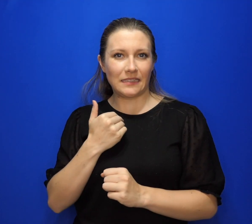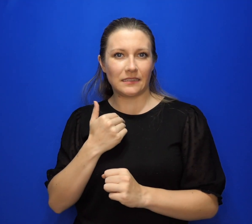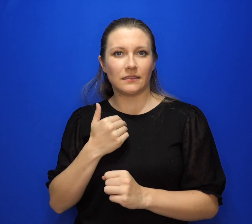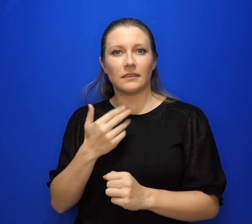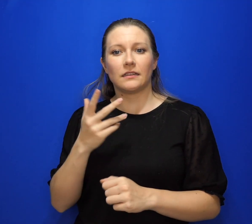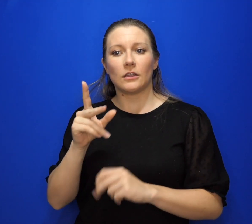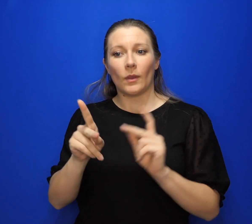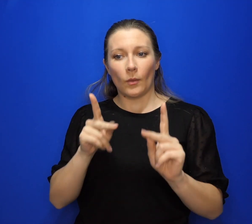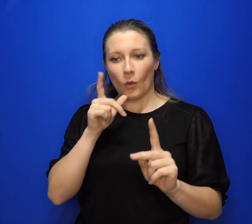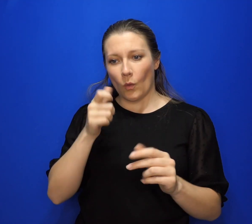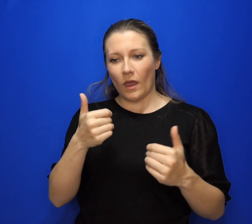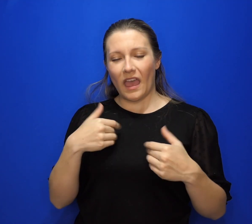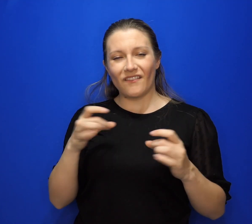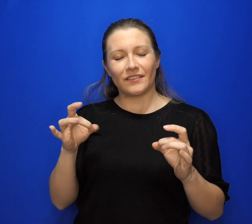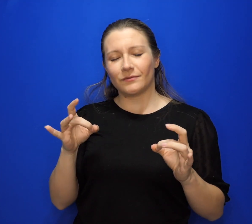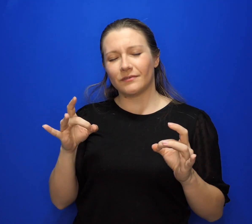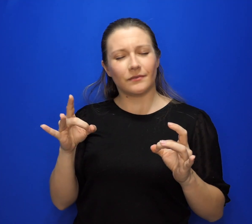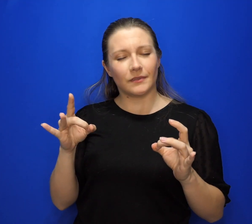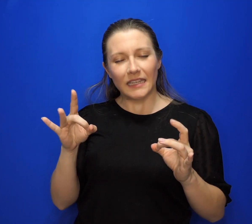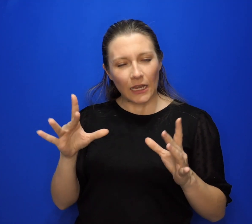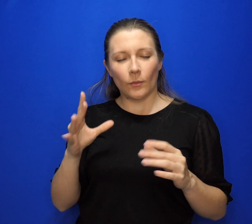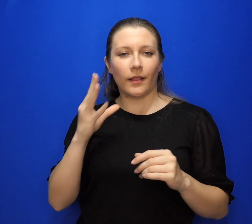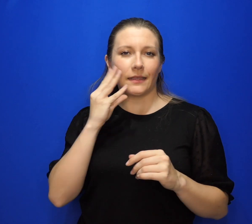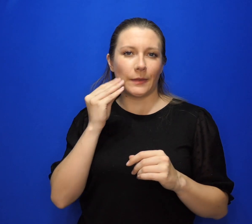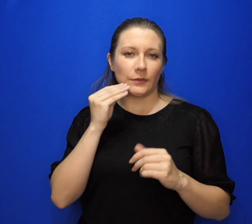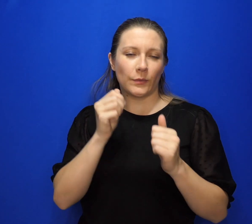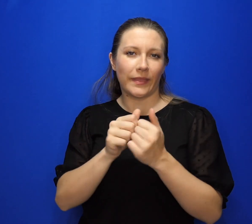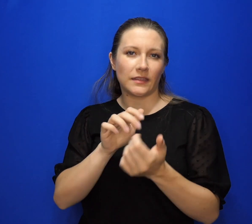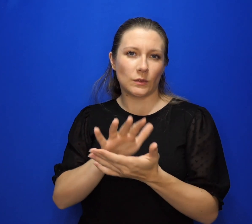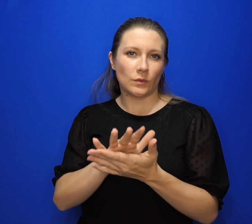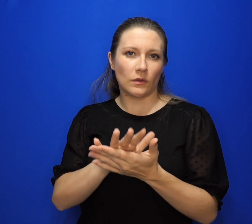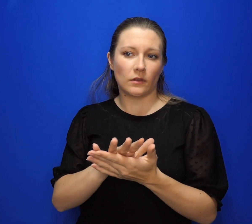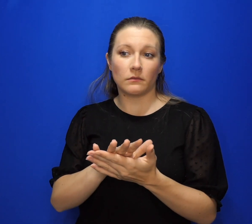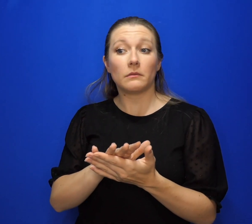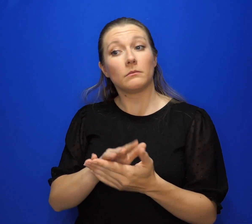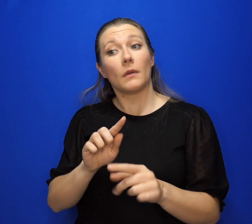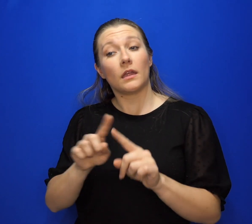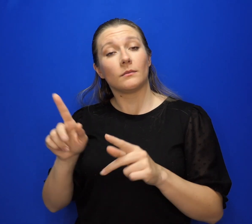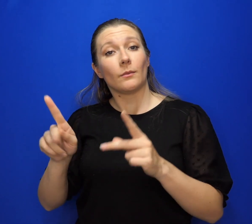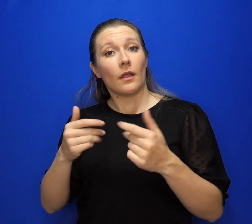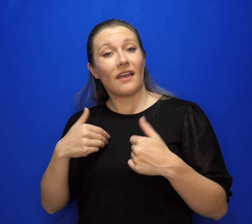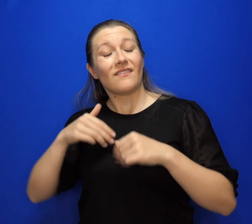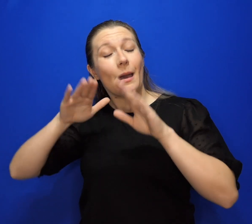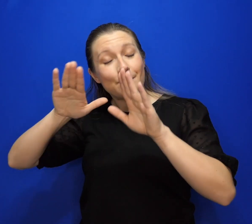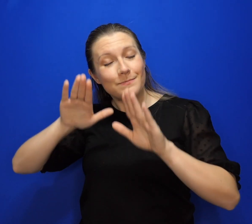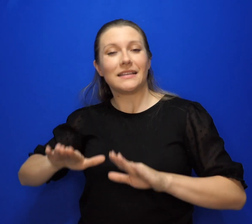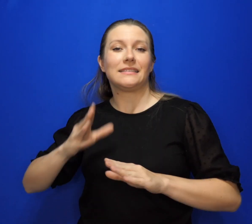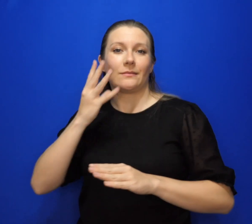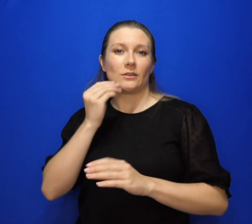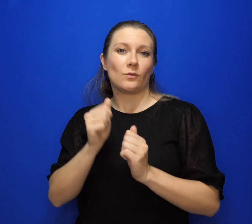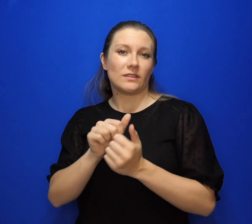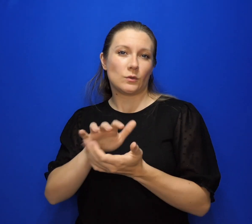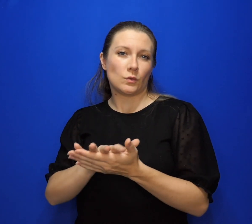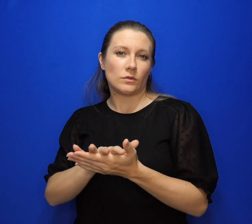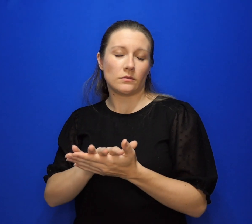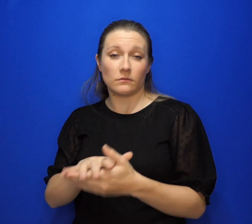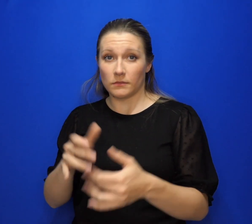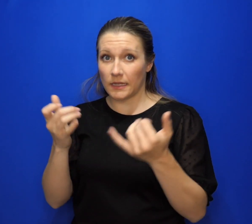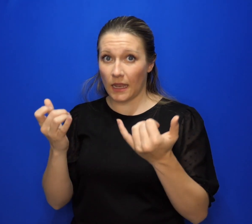terrible experiences with schools, and there are people who have amazing experiences with schools. Now, here's the last thing I want to say